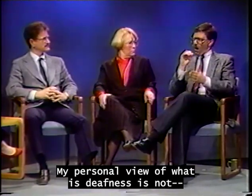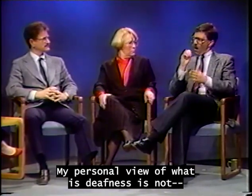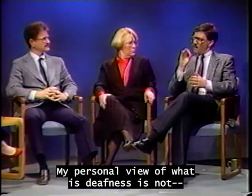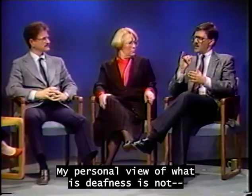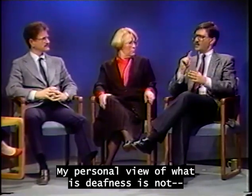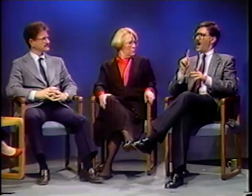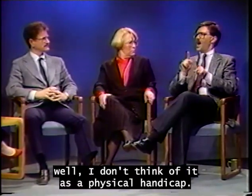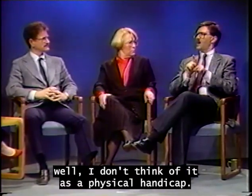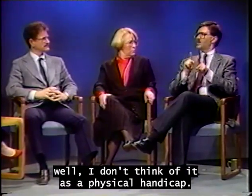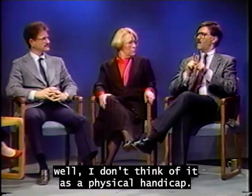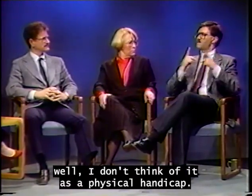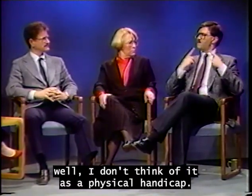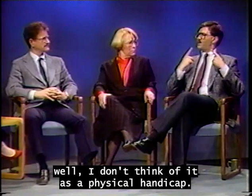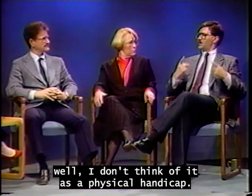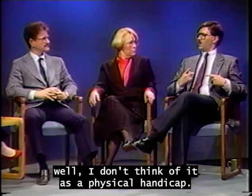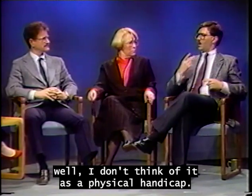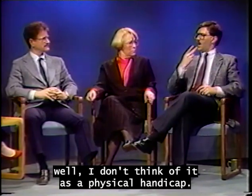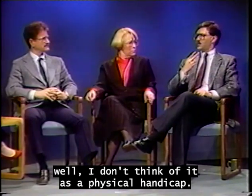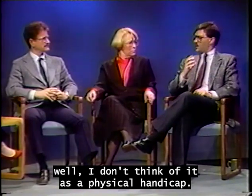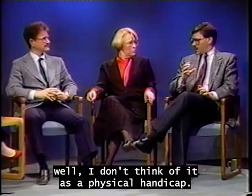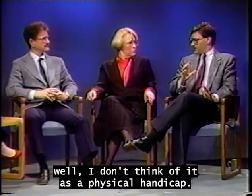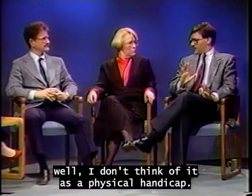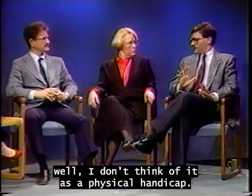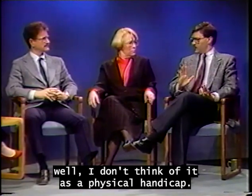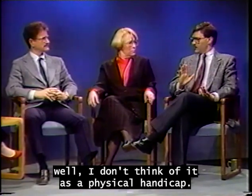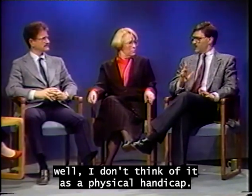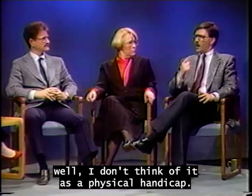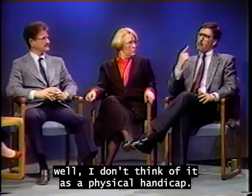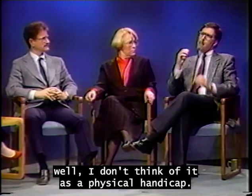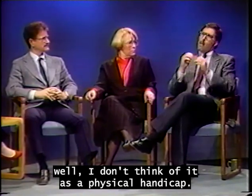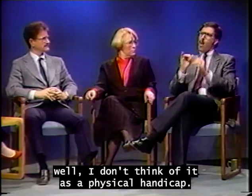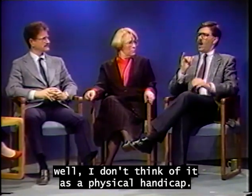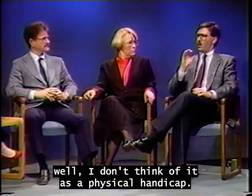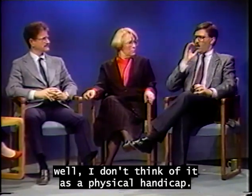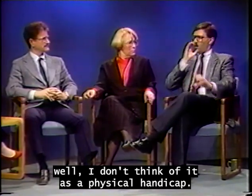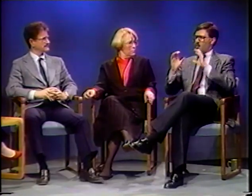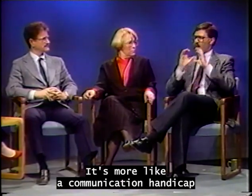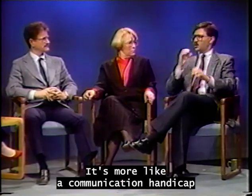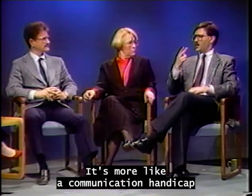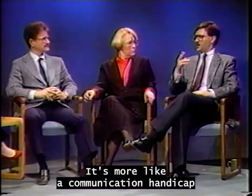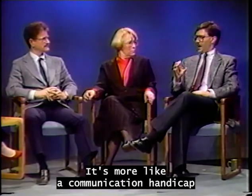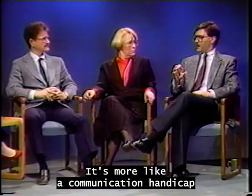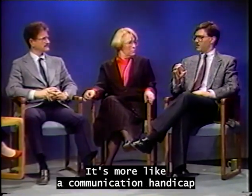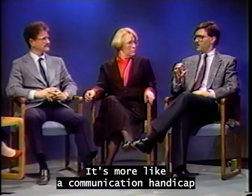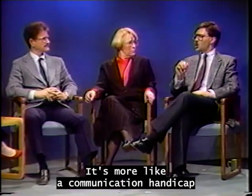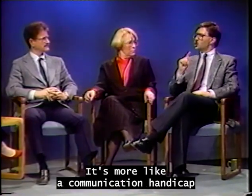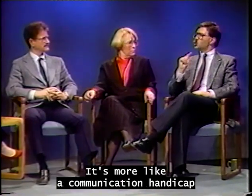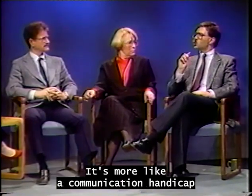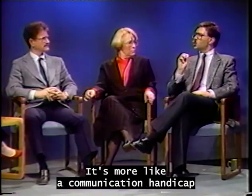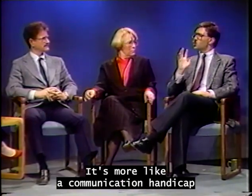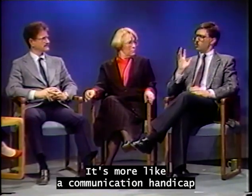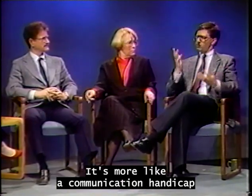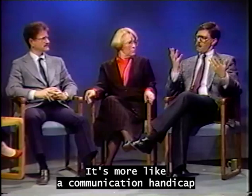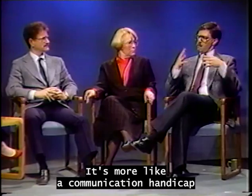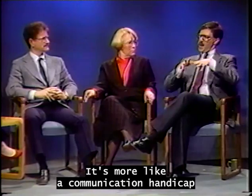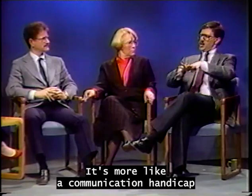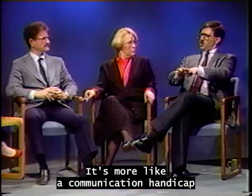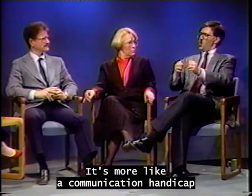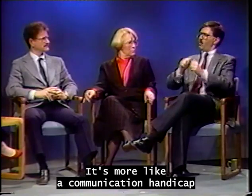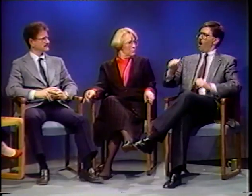is not, well, I don't think of it as a physical handicap. It's more like a communication handicap